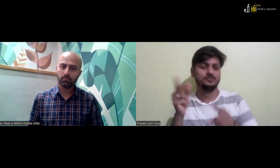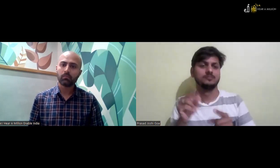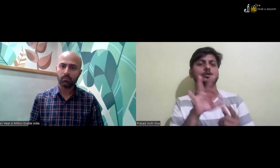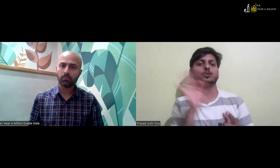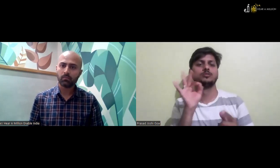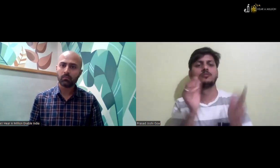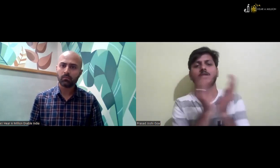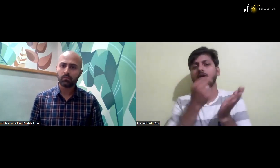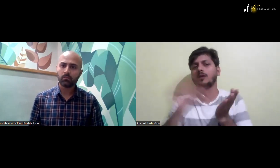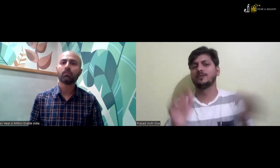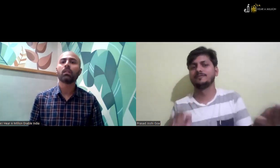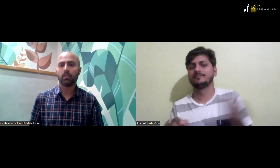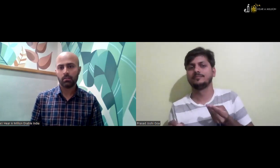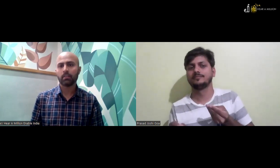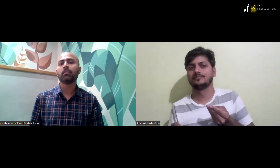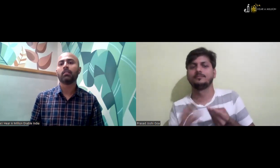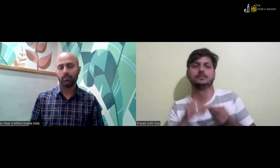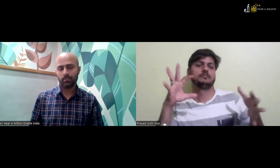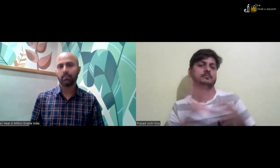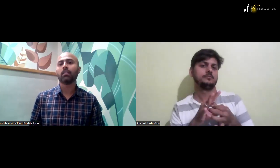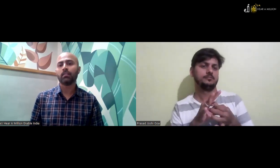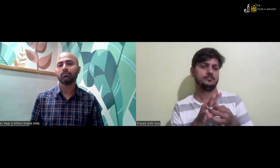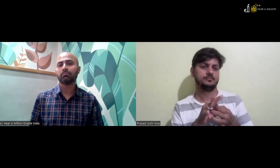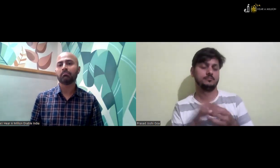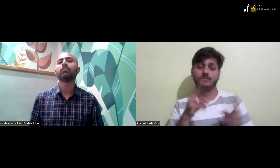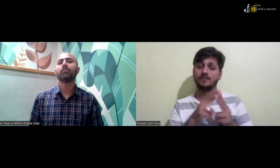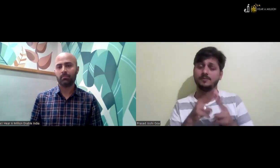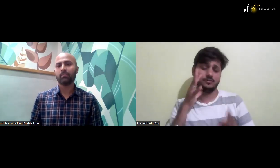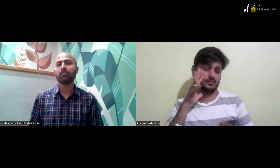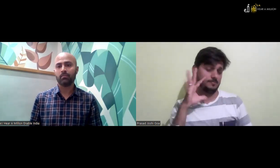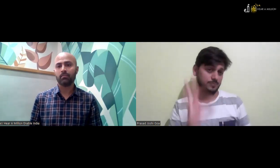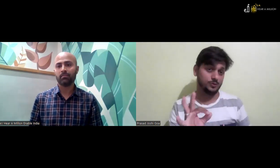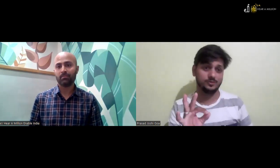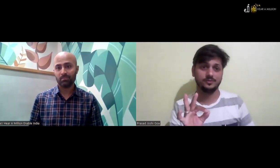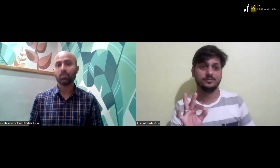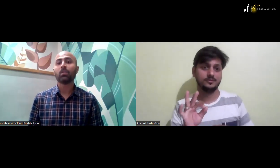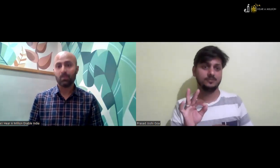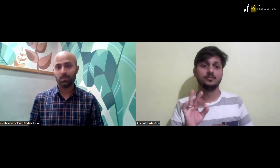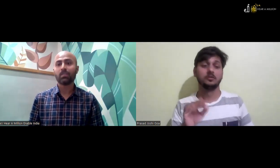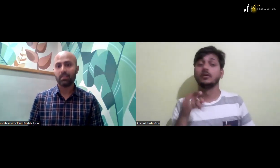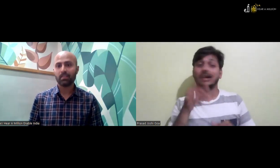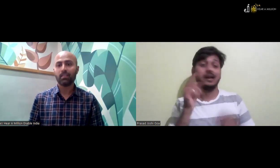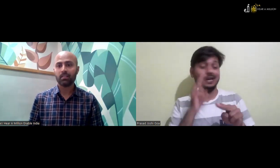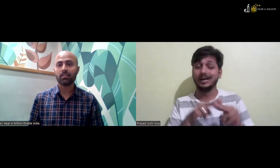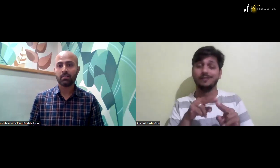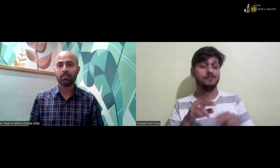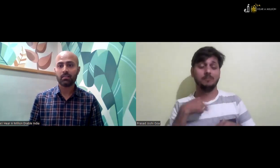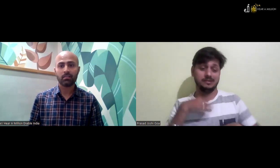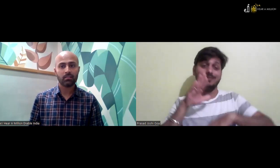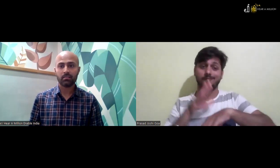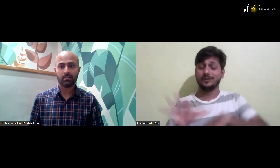takes 3 or 4. I mean, for how long they are providing the insurance. Yeah, you can get it. That's very much